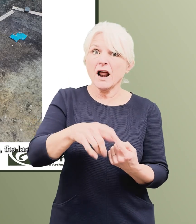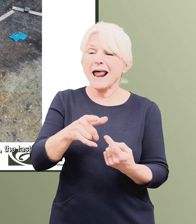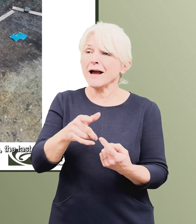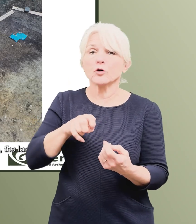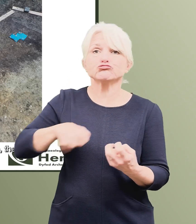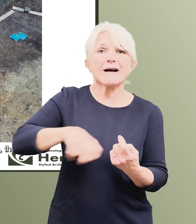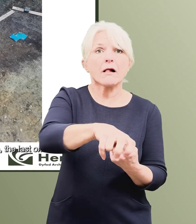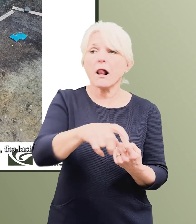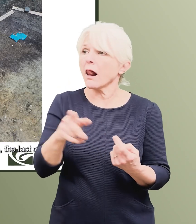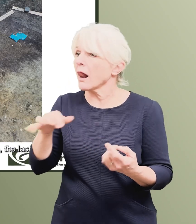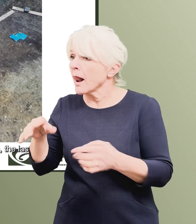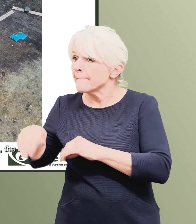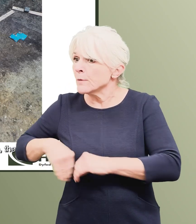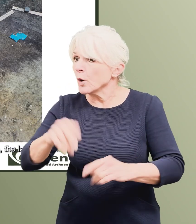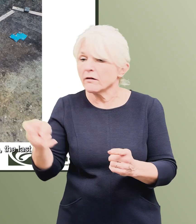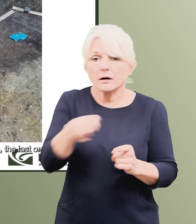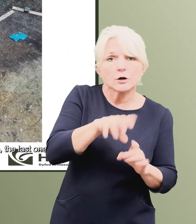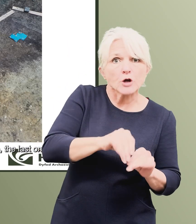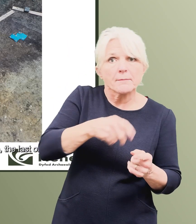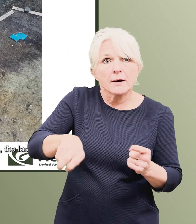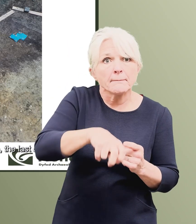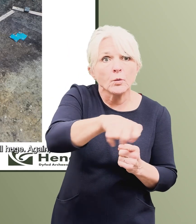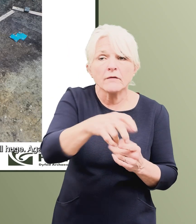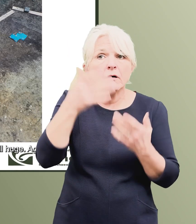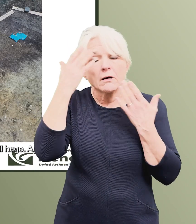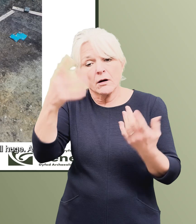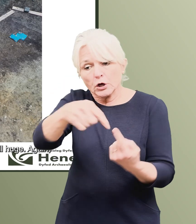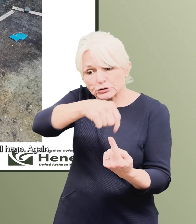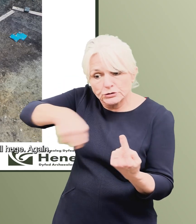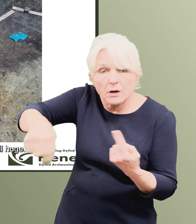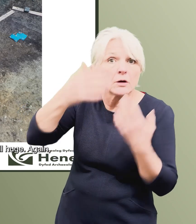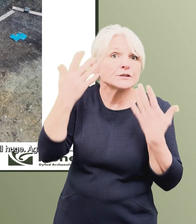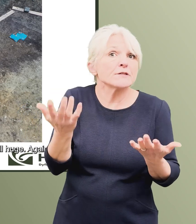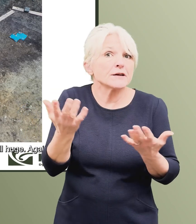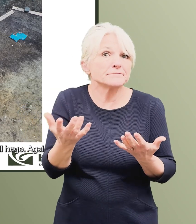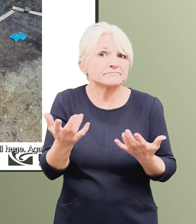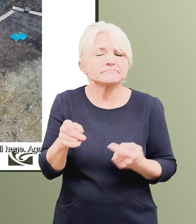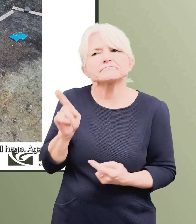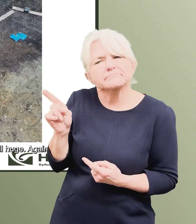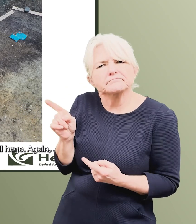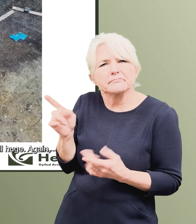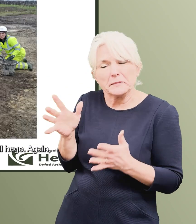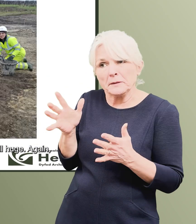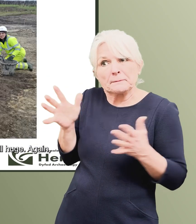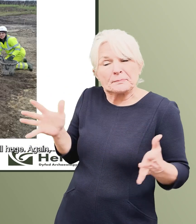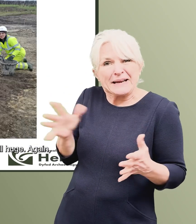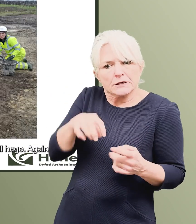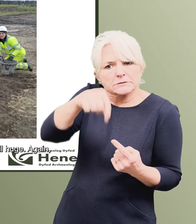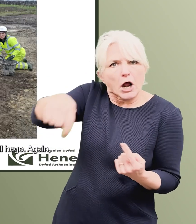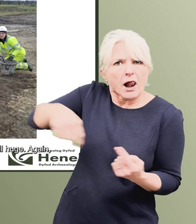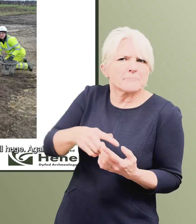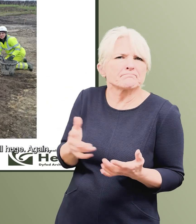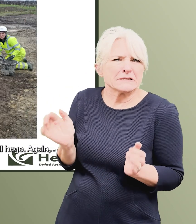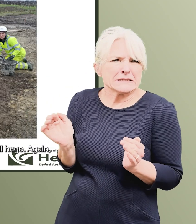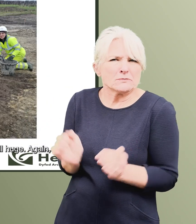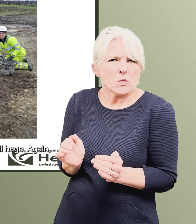They weren't all that big. That one, the last one, was 16 meters across. This one was barely a meter across, so they're not all huge. So,